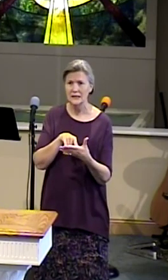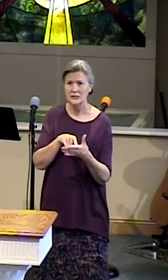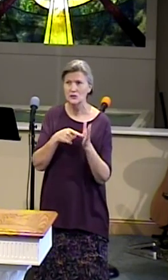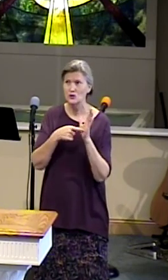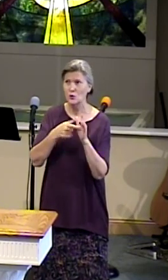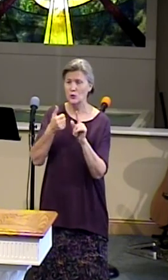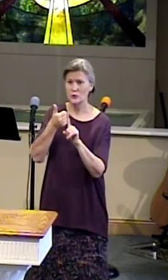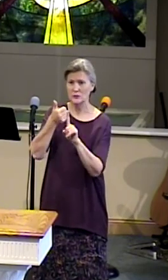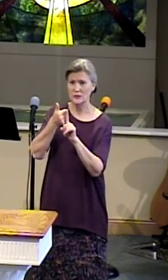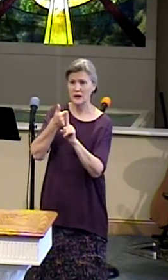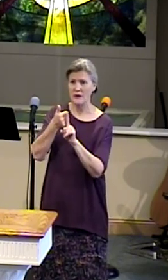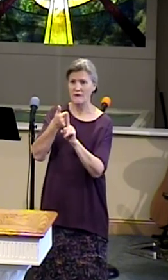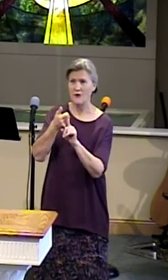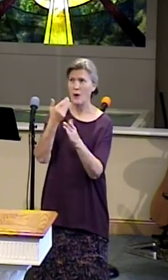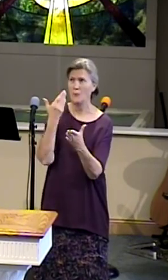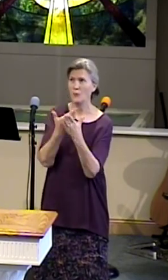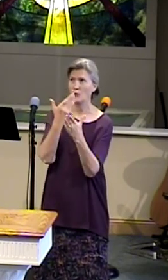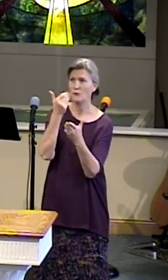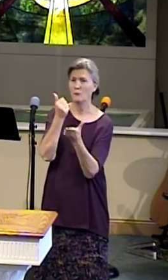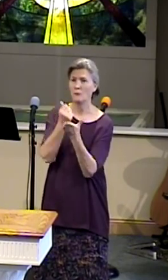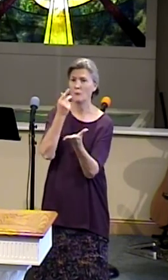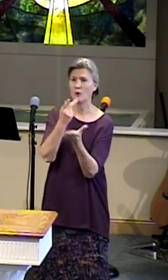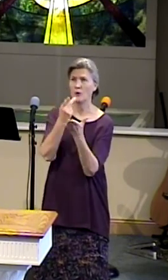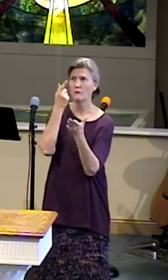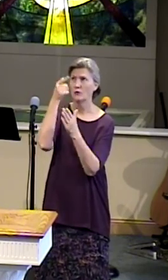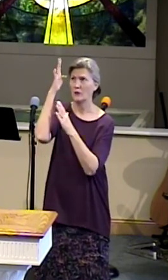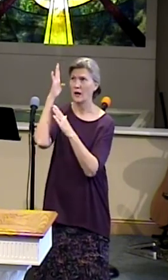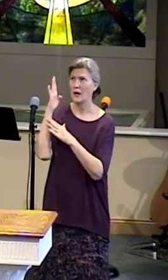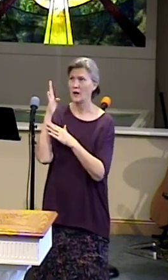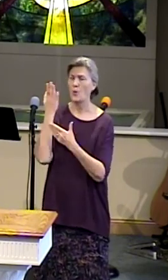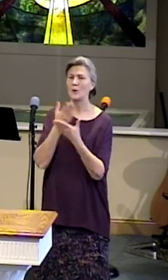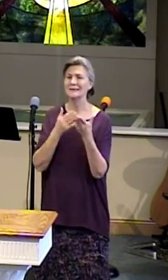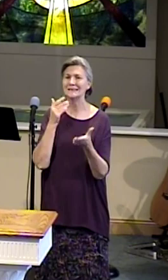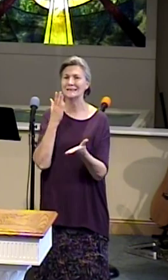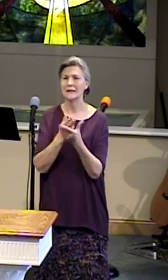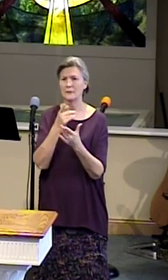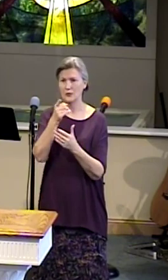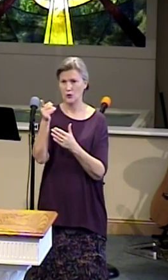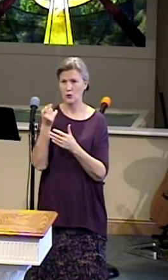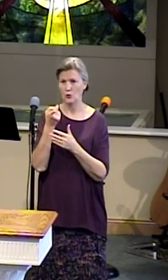unto God. What's stopping you? What's stopping me?